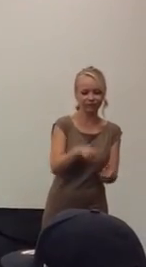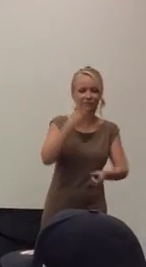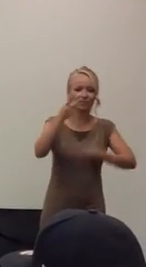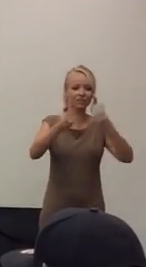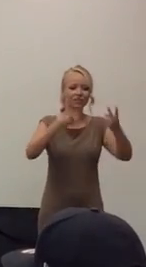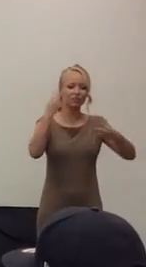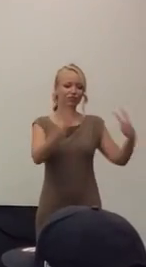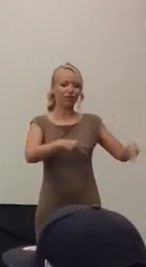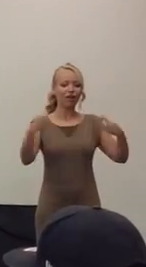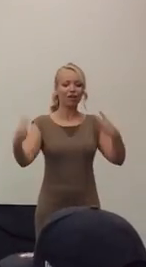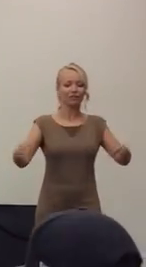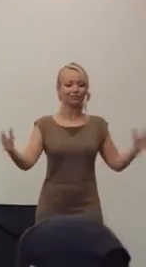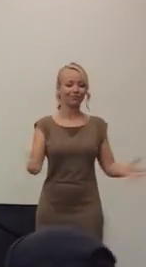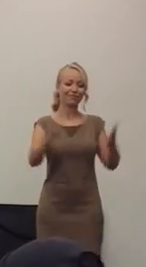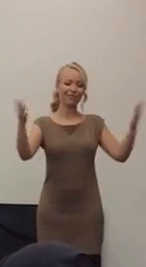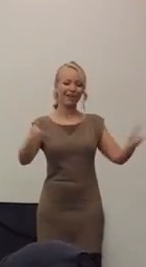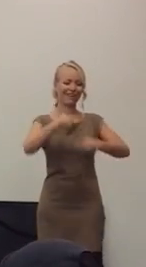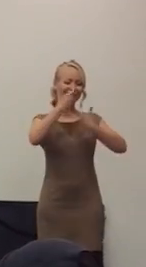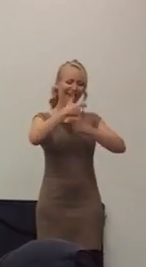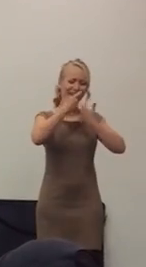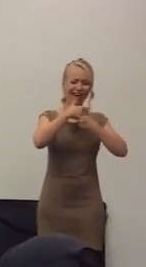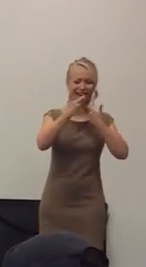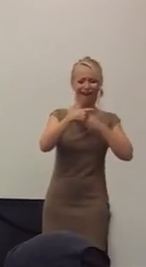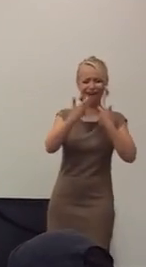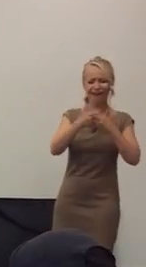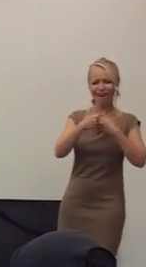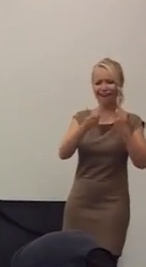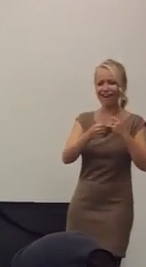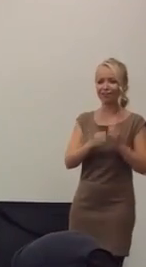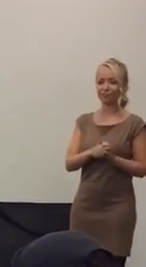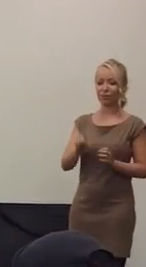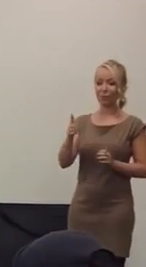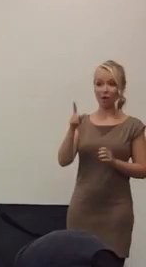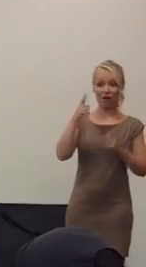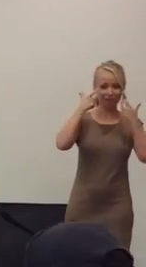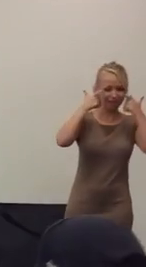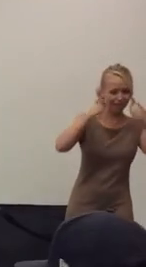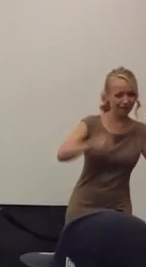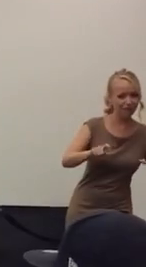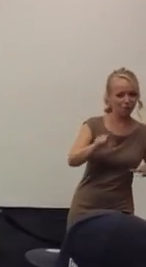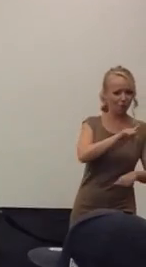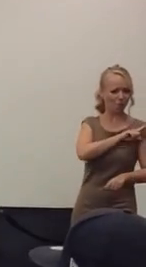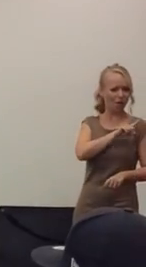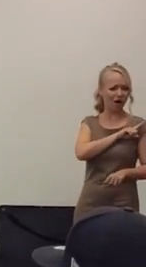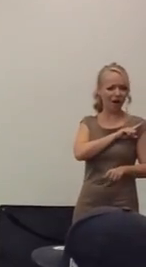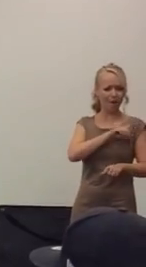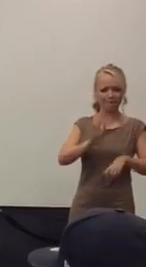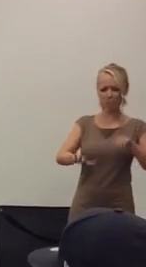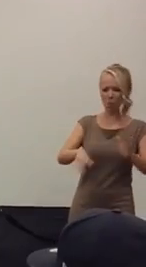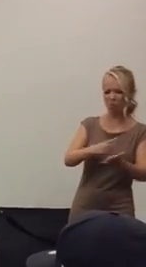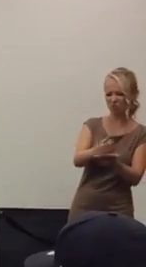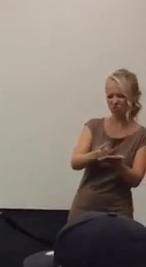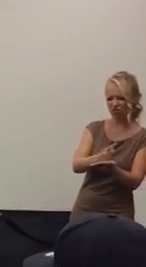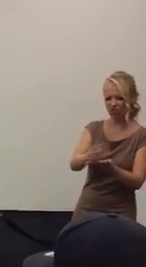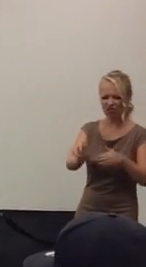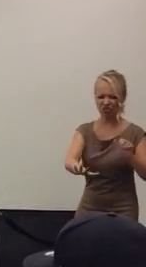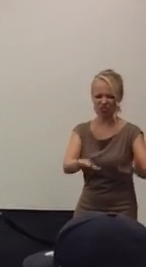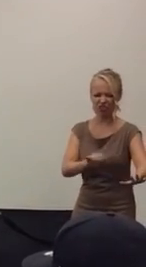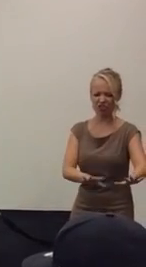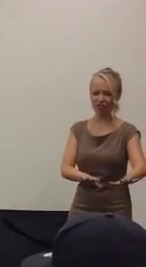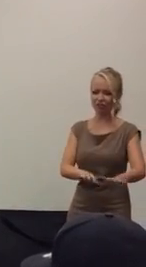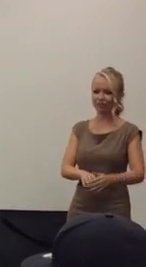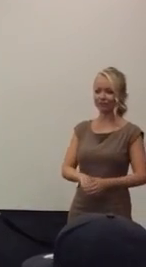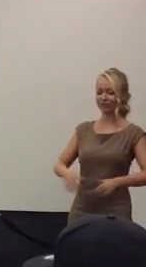sang and danced and played and laughed, but were careful with their dirty paws. Finally, the rain